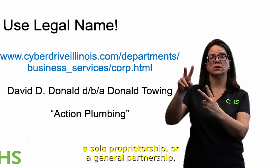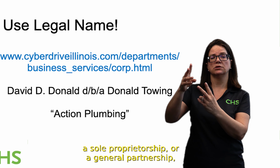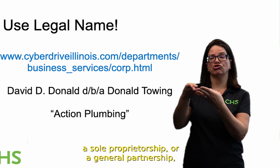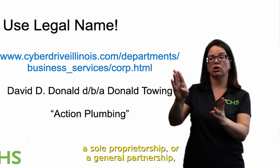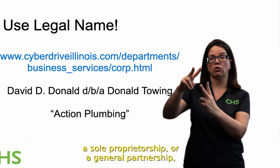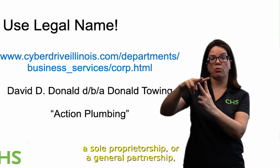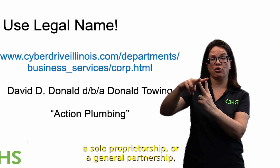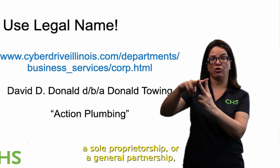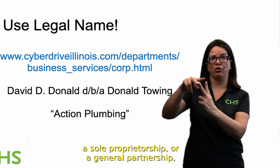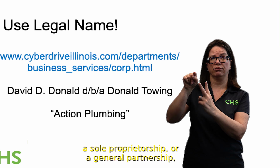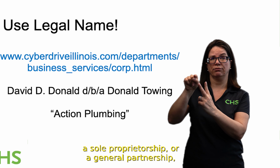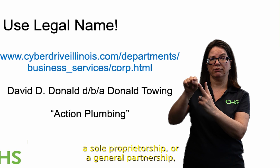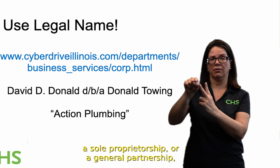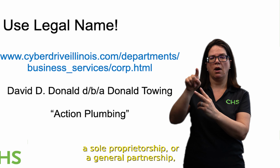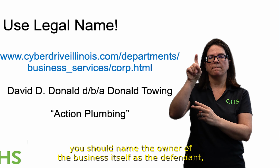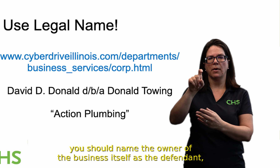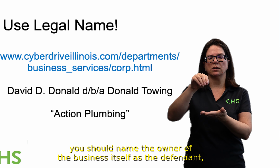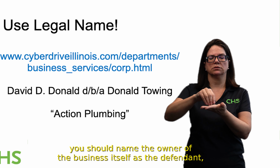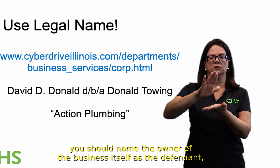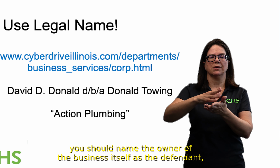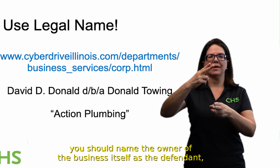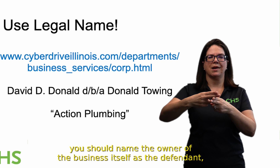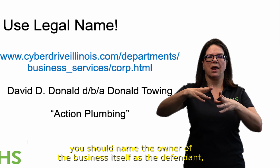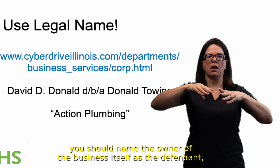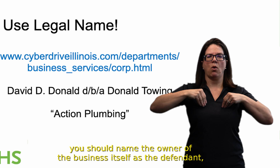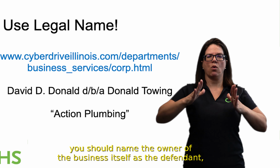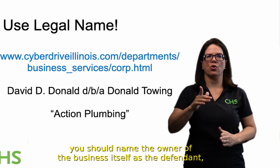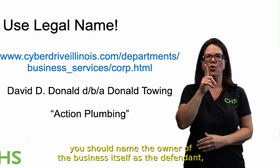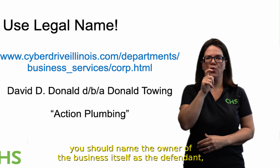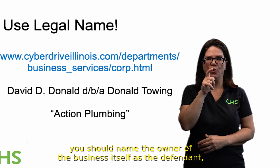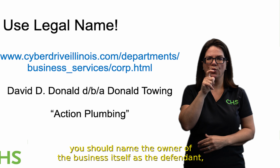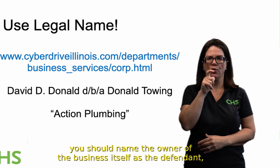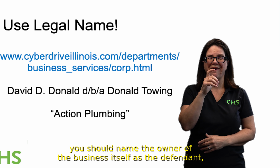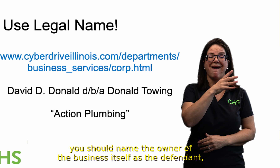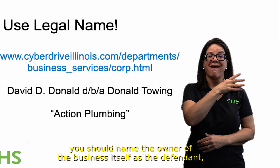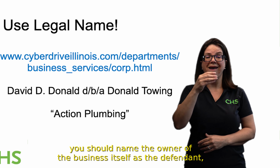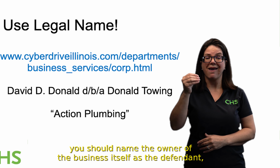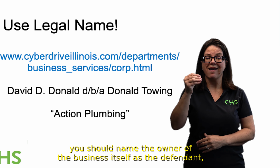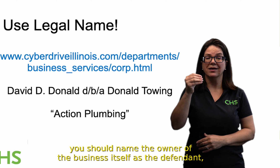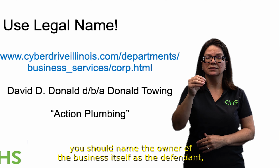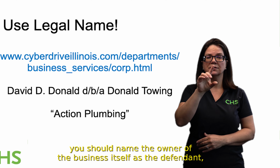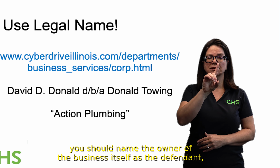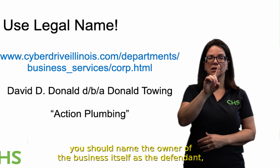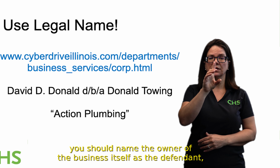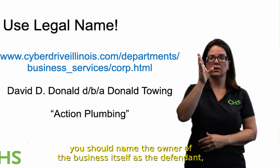general partnership, you should name the owner of the business itself as the defendant, along with